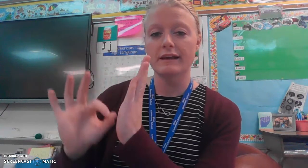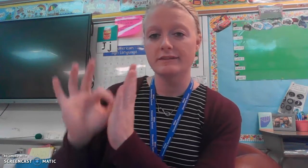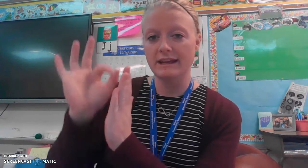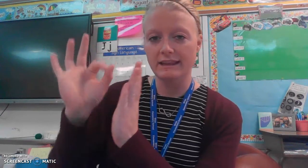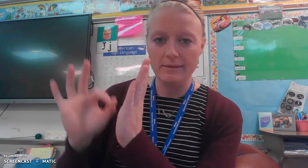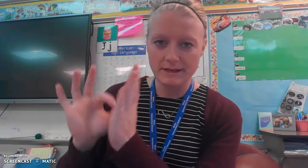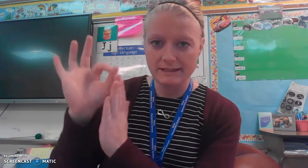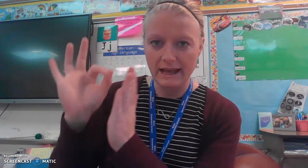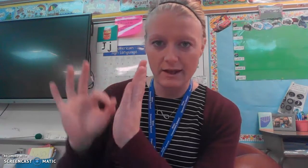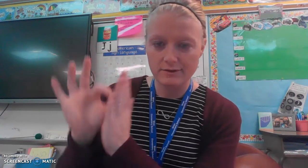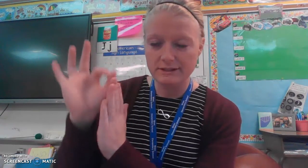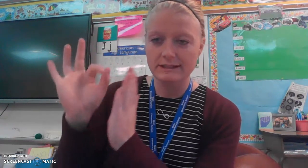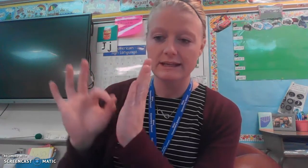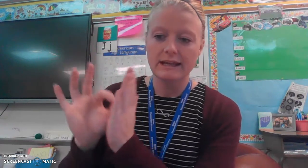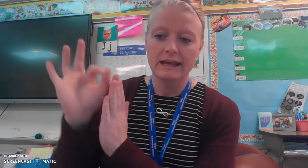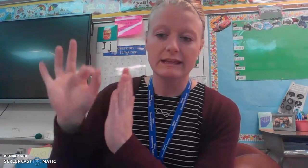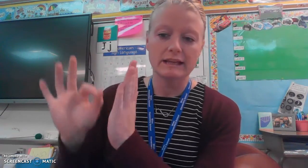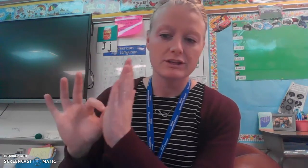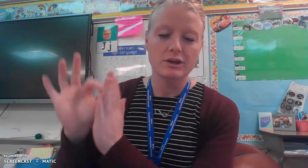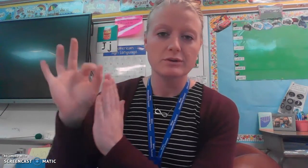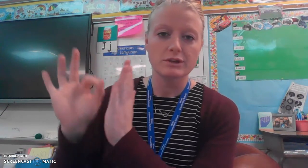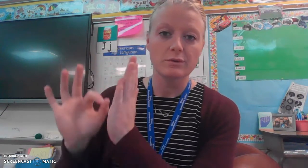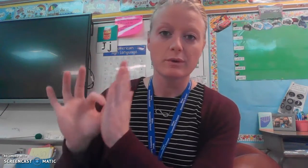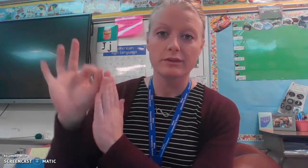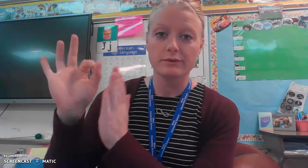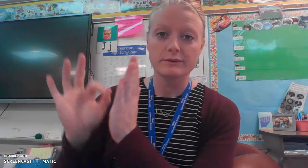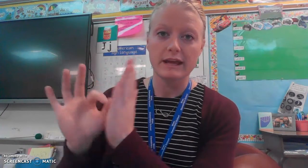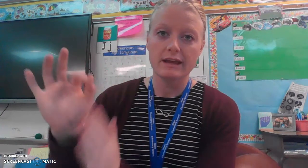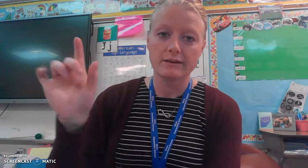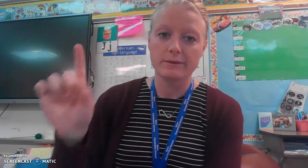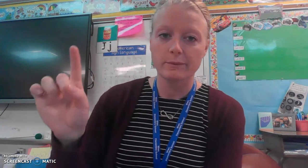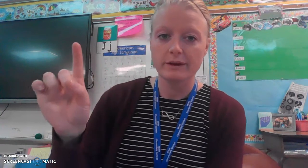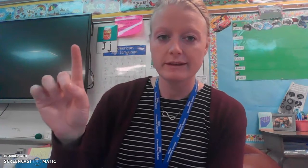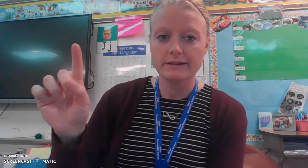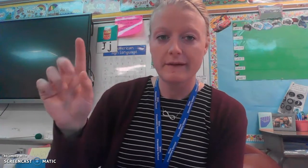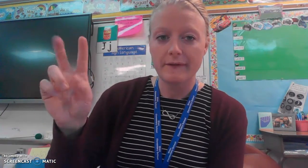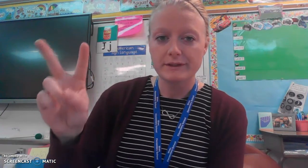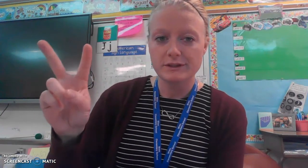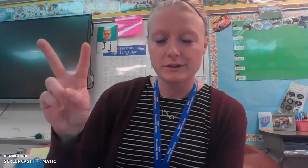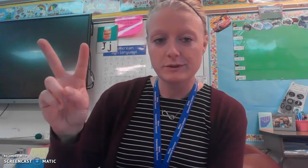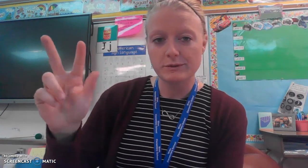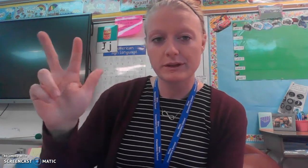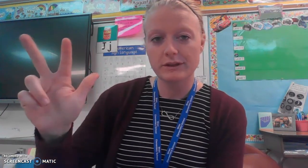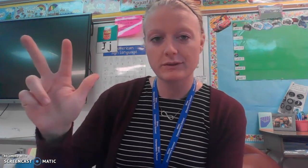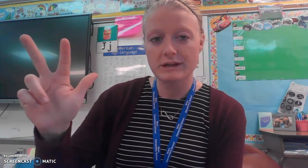left hand. That means count. And then I showed you 1 through 10. 1, 2,